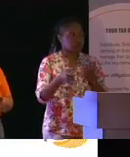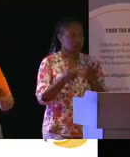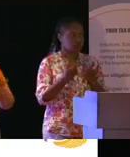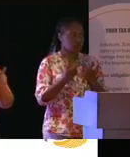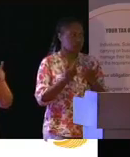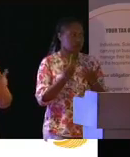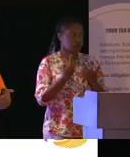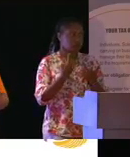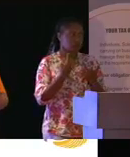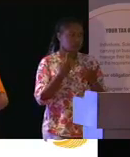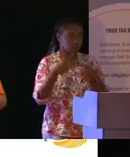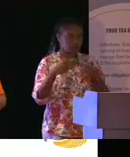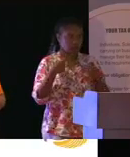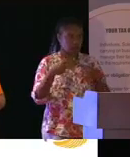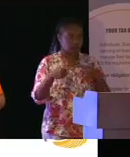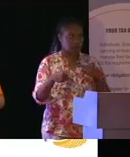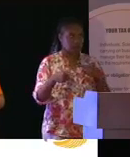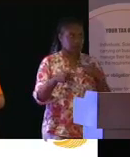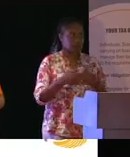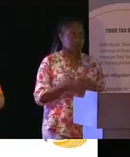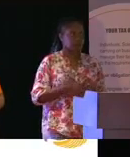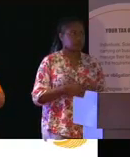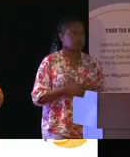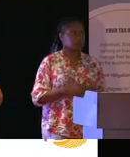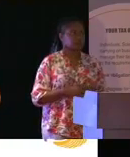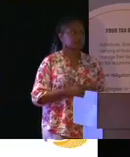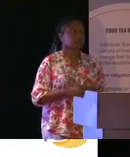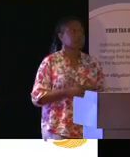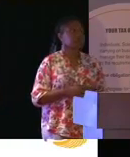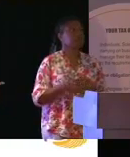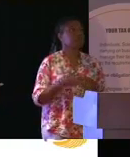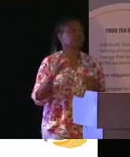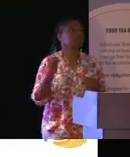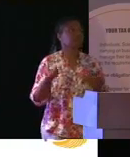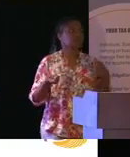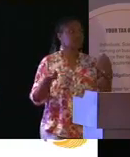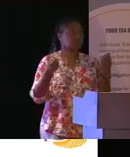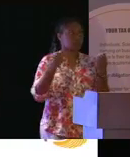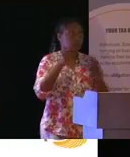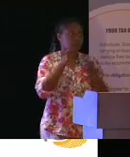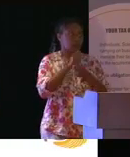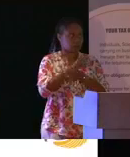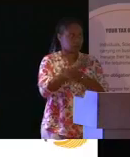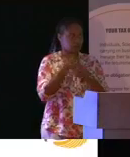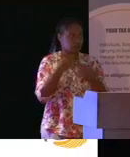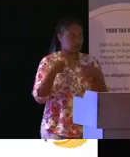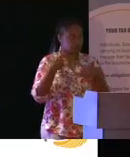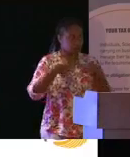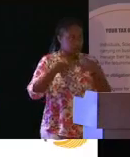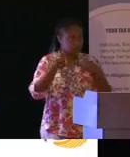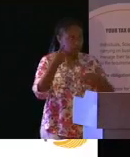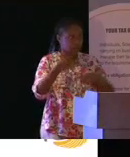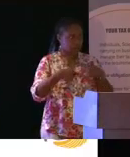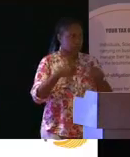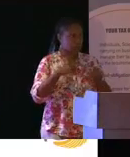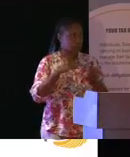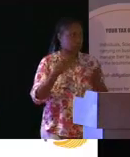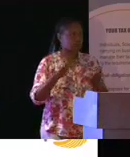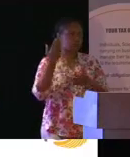the transaction description. I will clarify that in the course of my